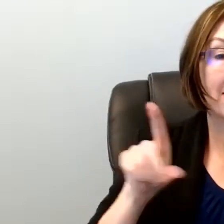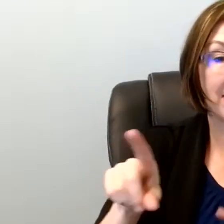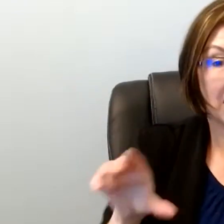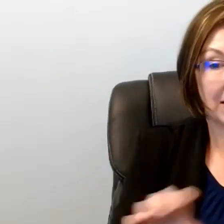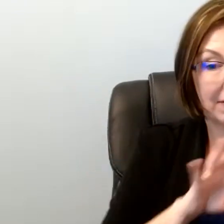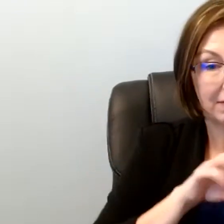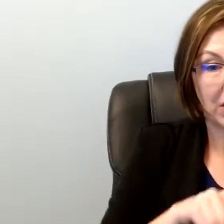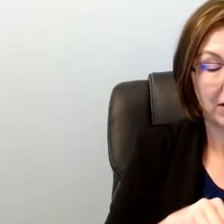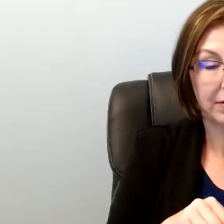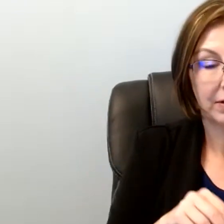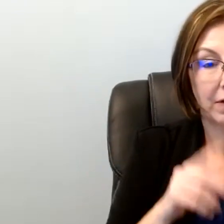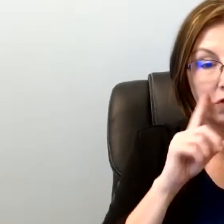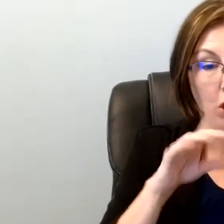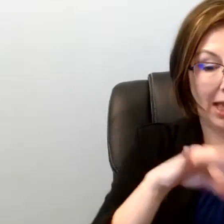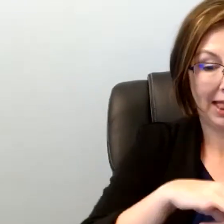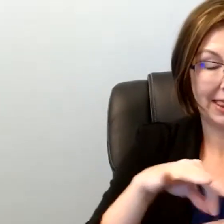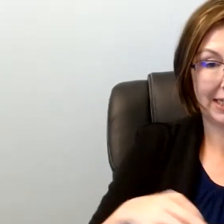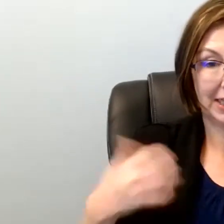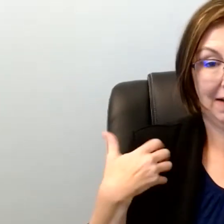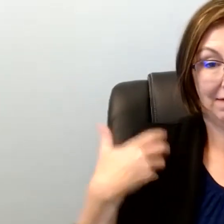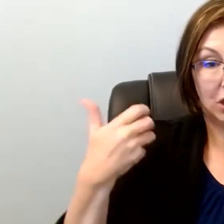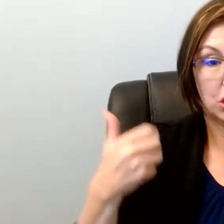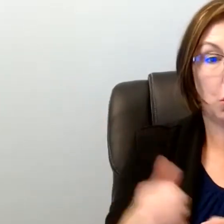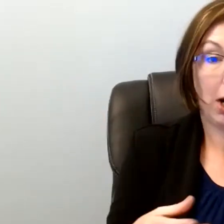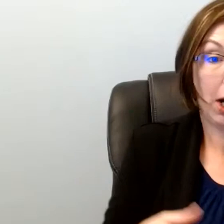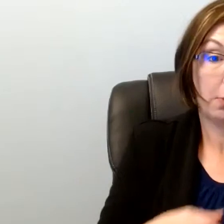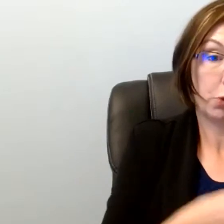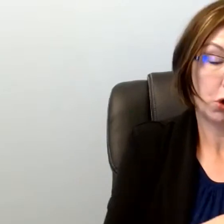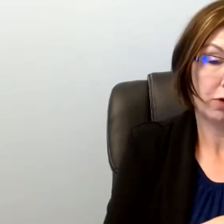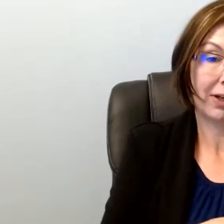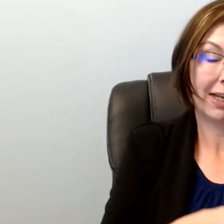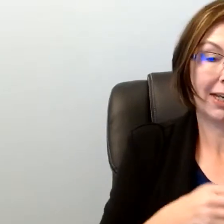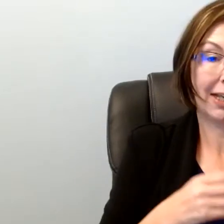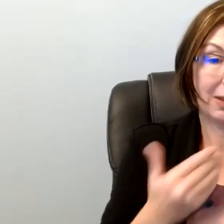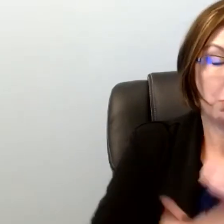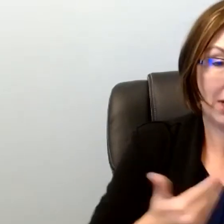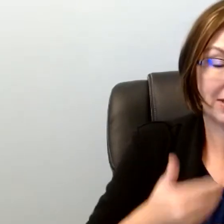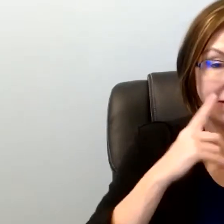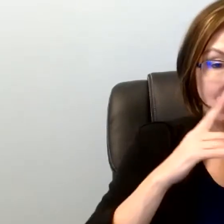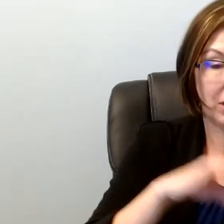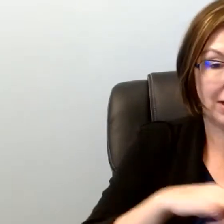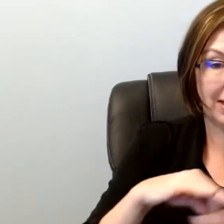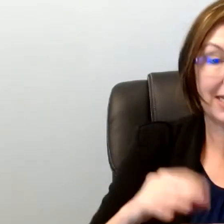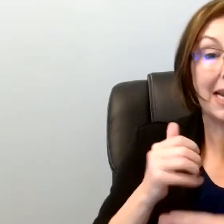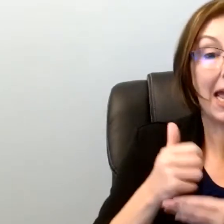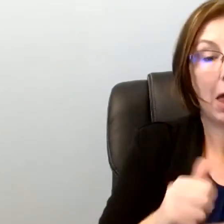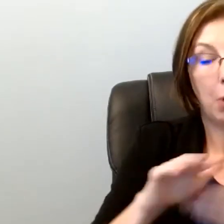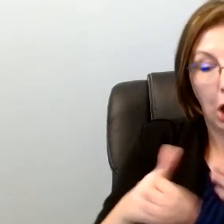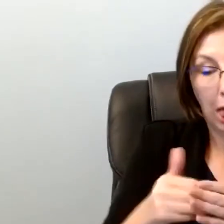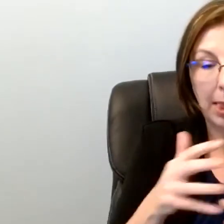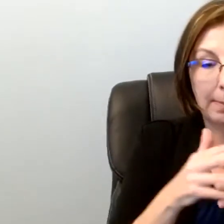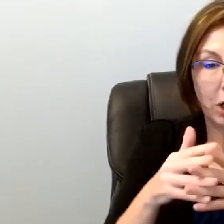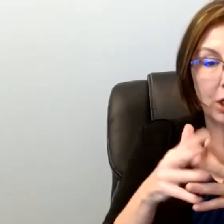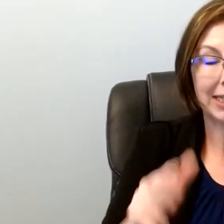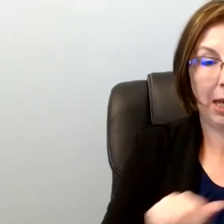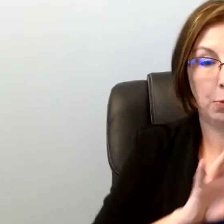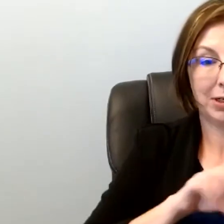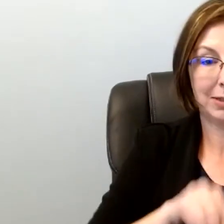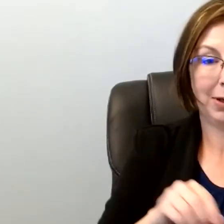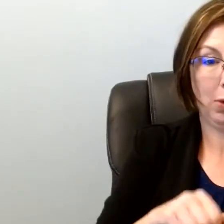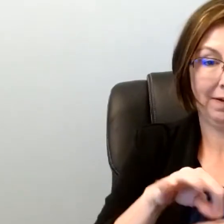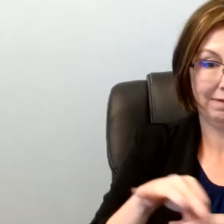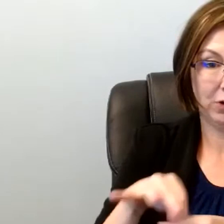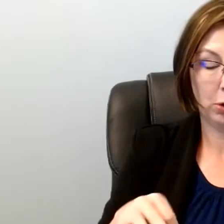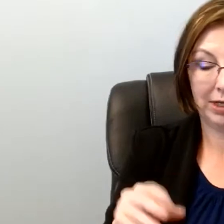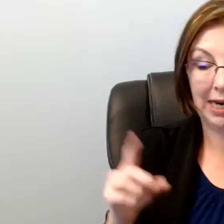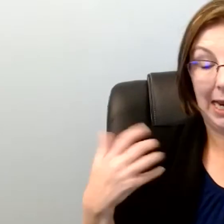to support election officials with improving the administration of elections and activities to help all Americans participate in the voting process. Commissioner